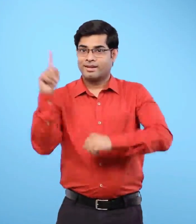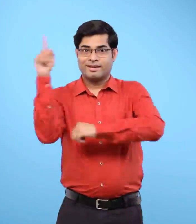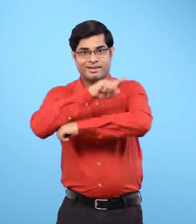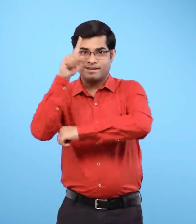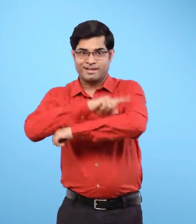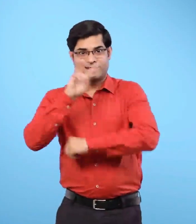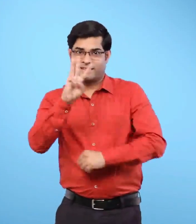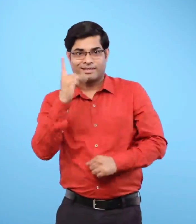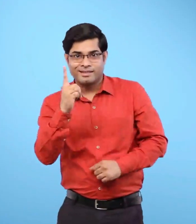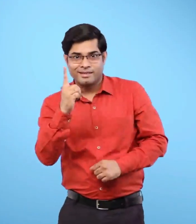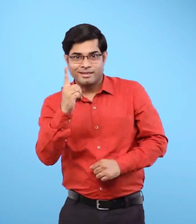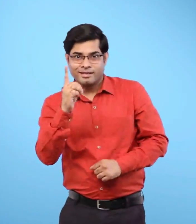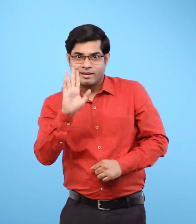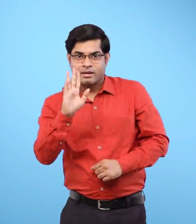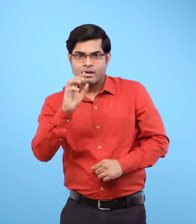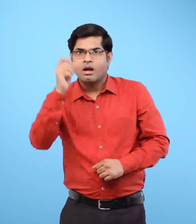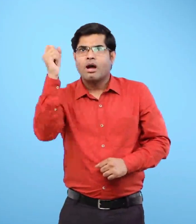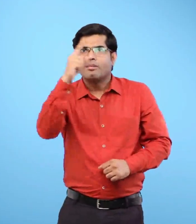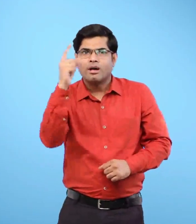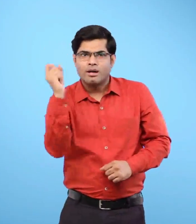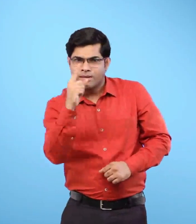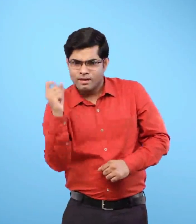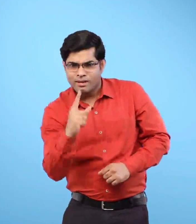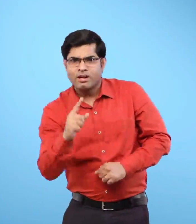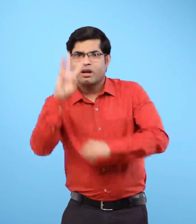How many months have 31 days?